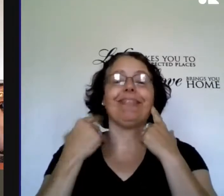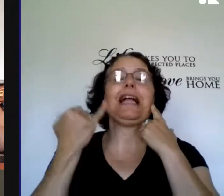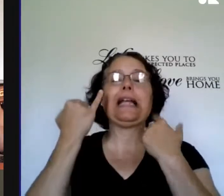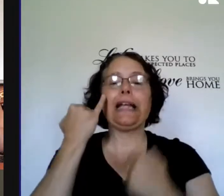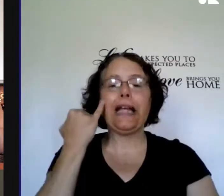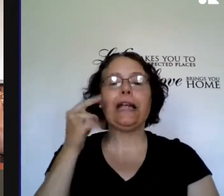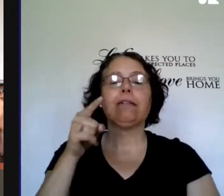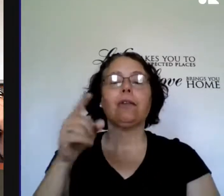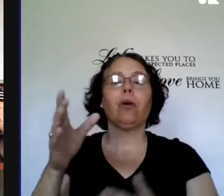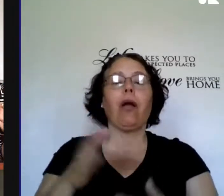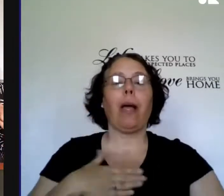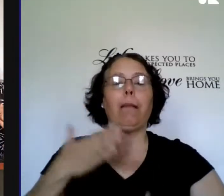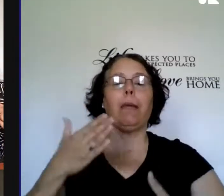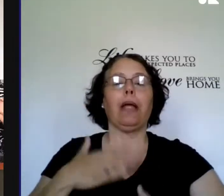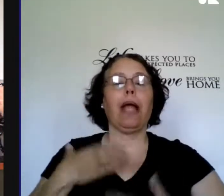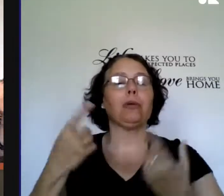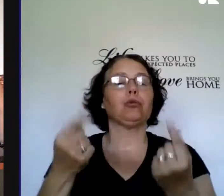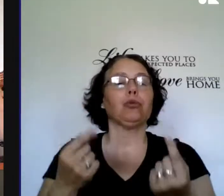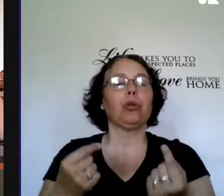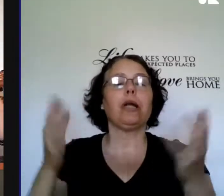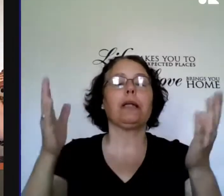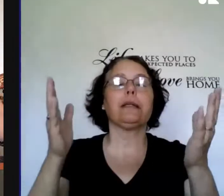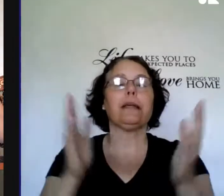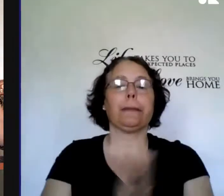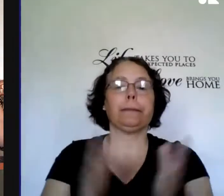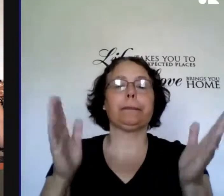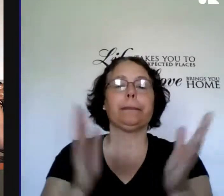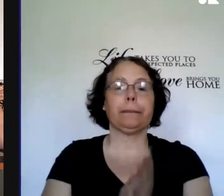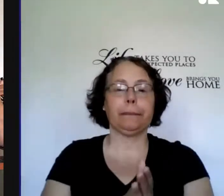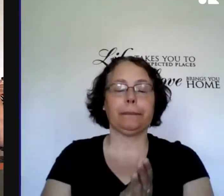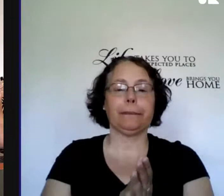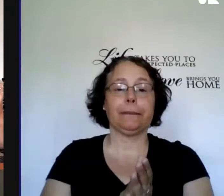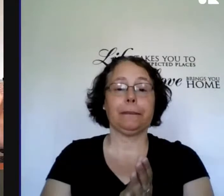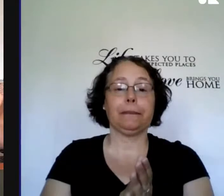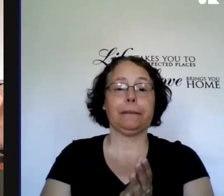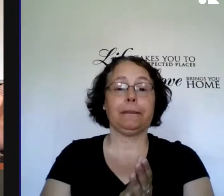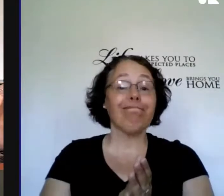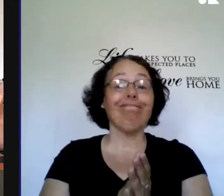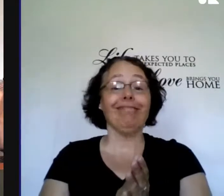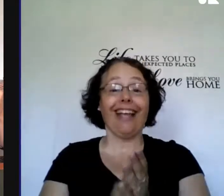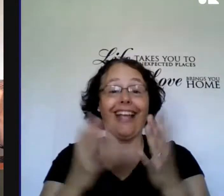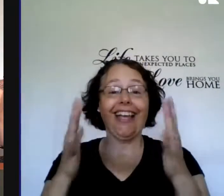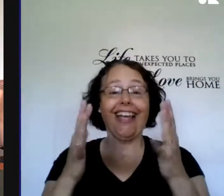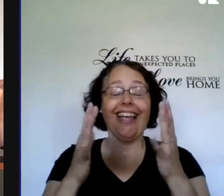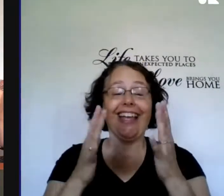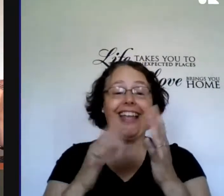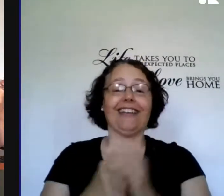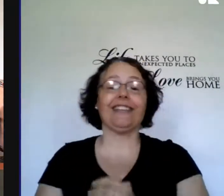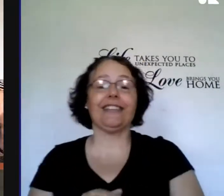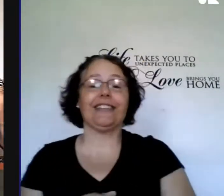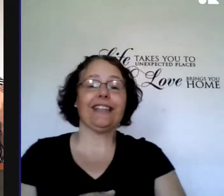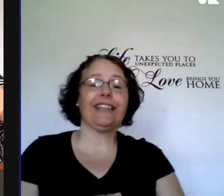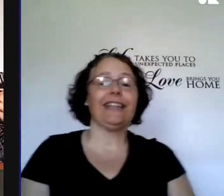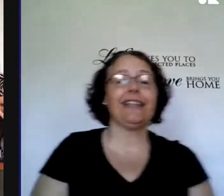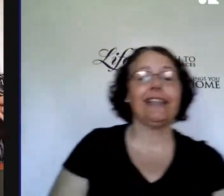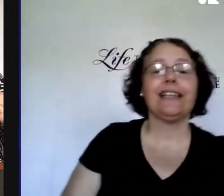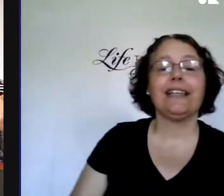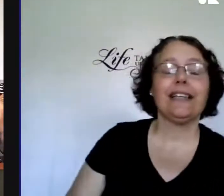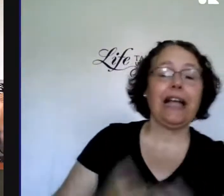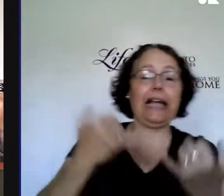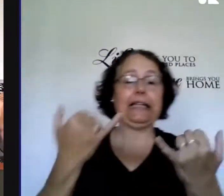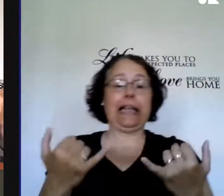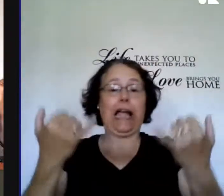you're happy and you know it, clap your hands. Good job! And can you stomp